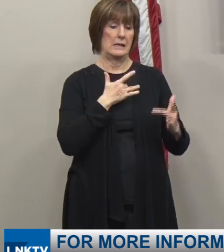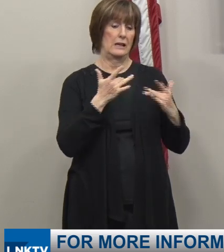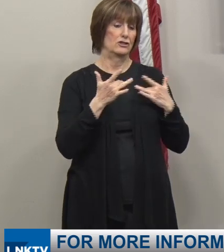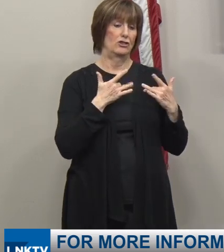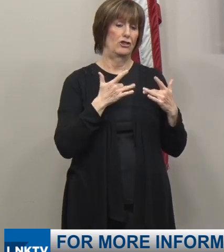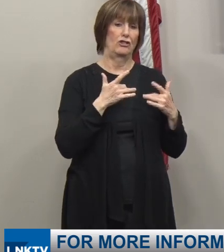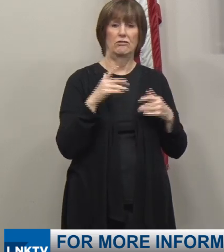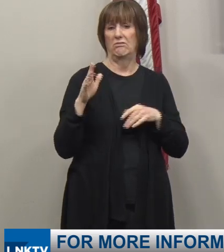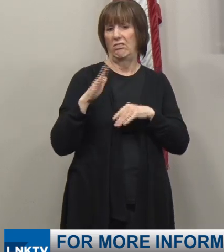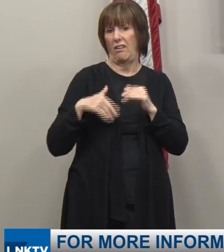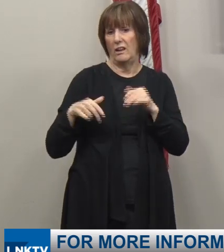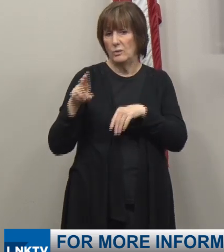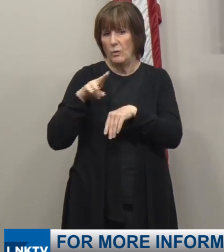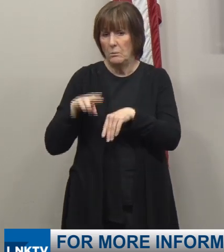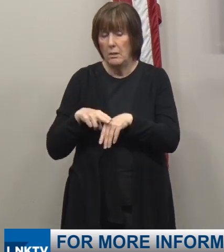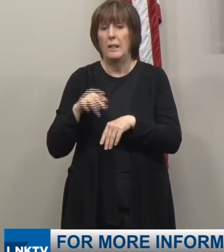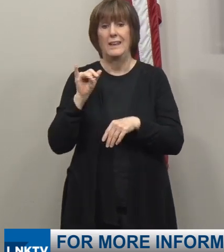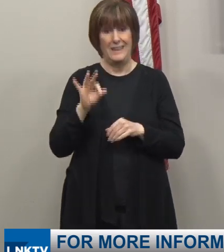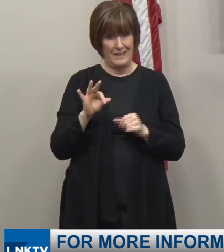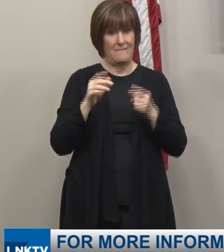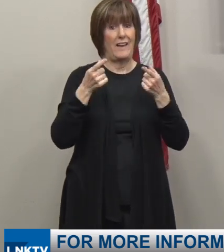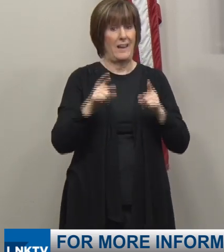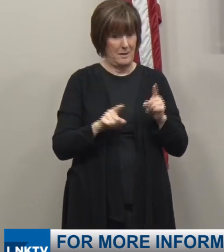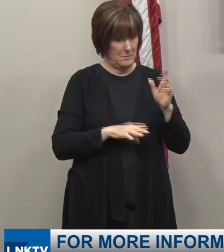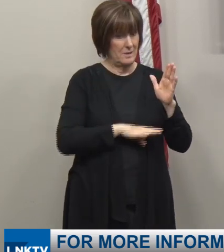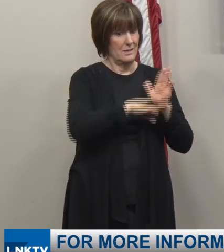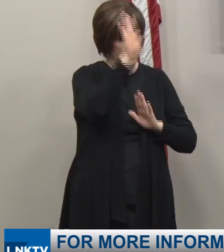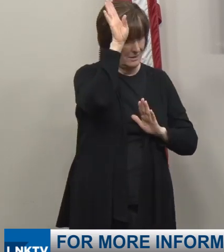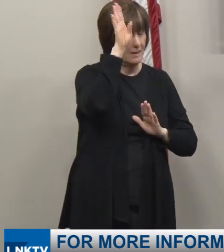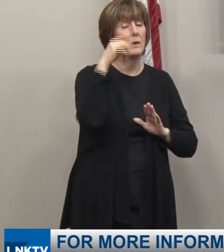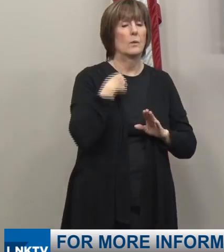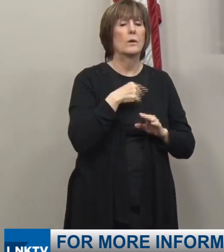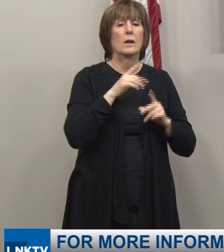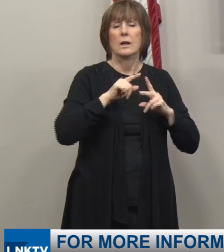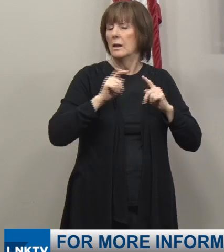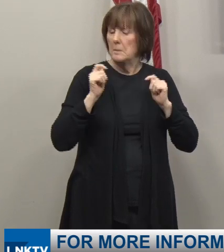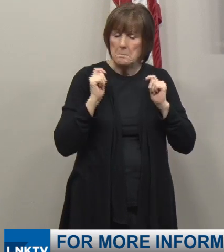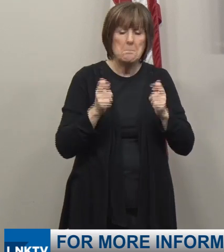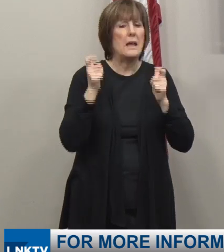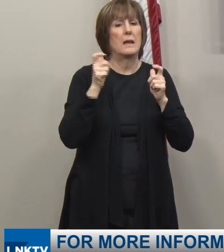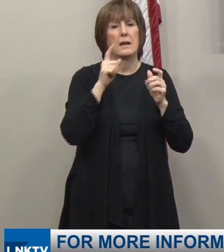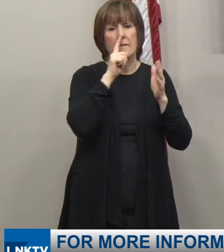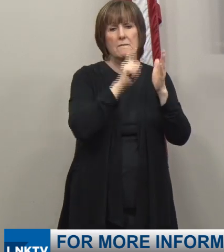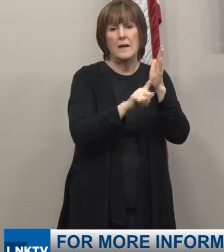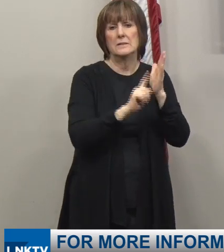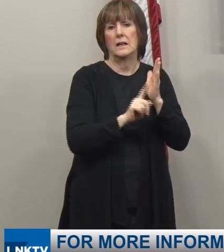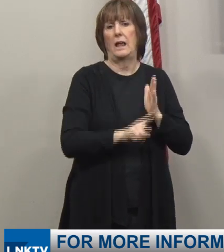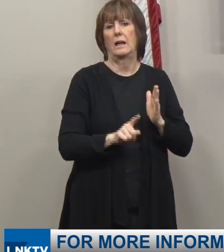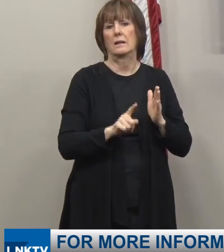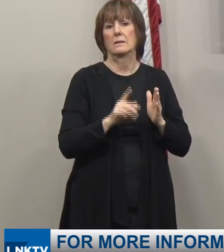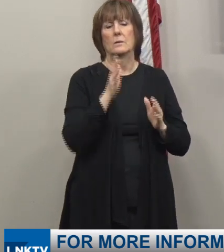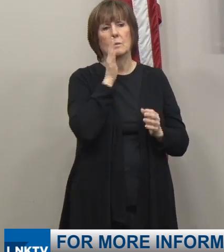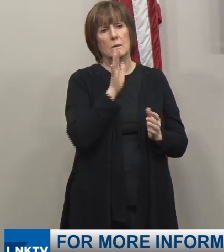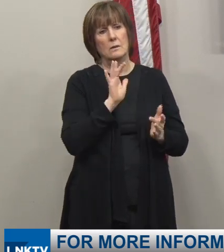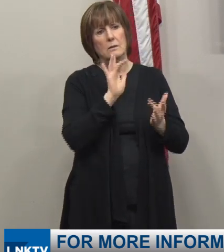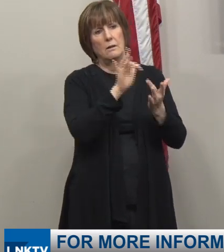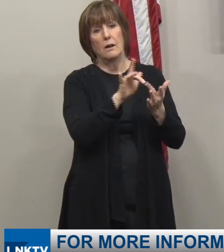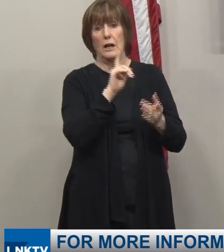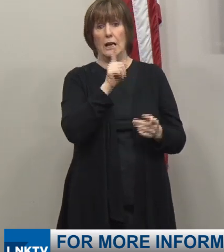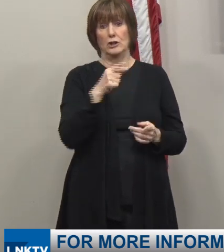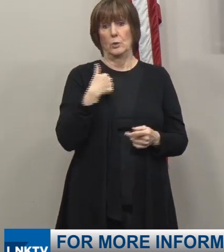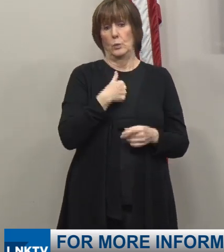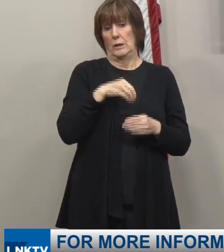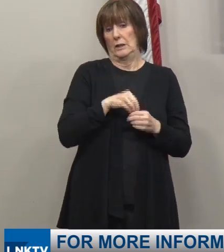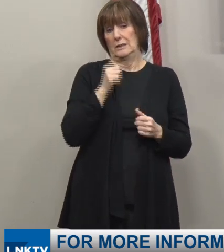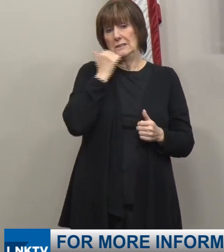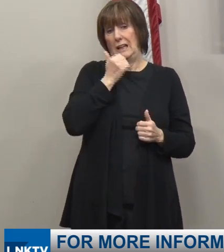normal. If that starts occurring, then we immediately begin to investigate by contacting, and actually we're in